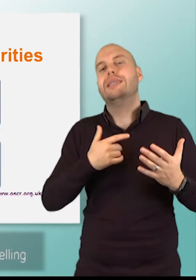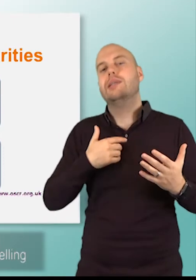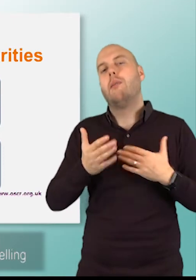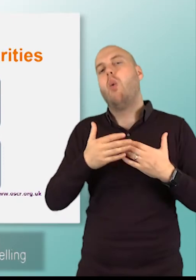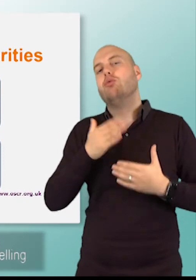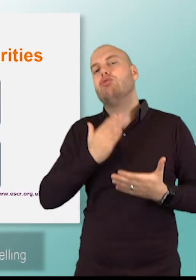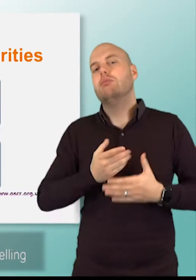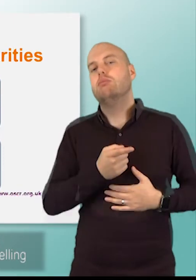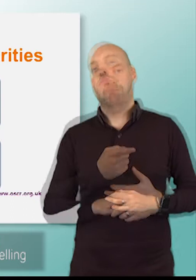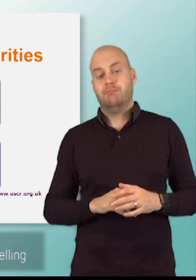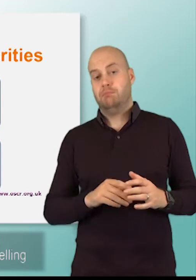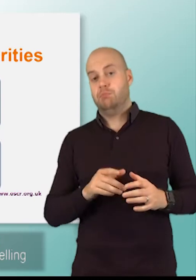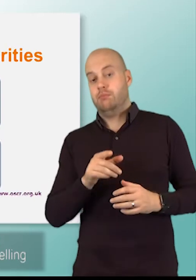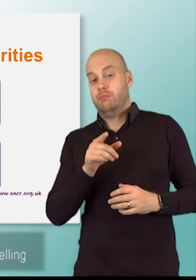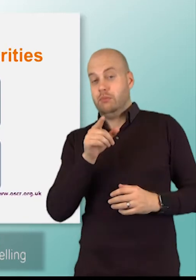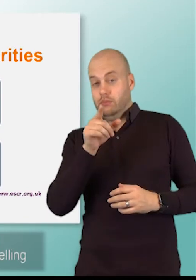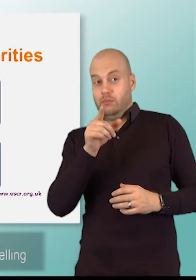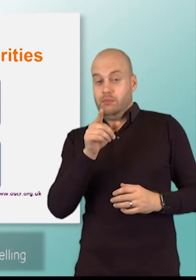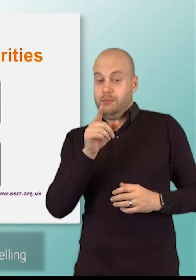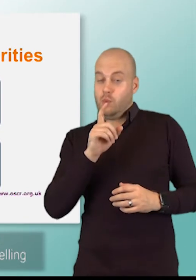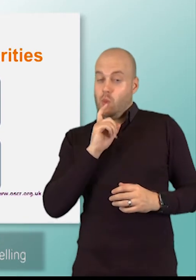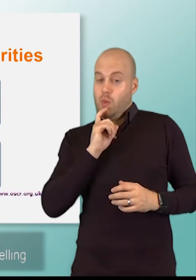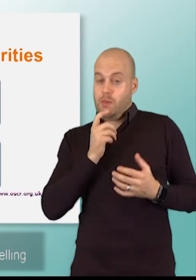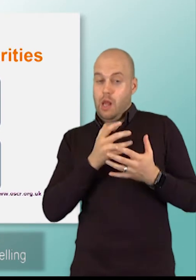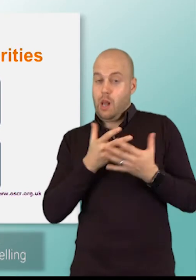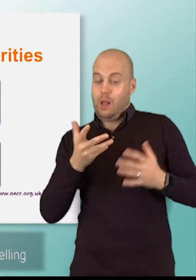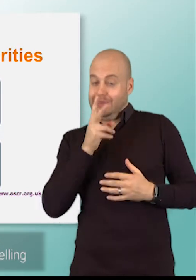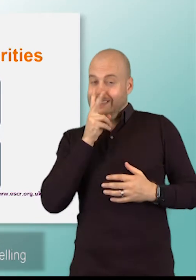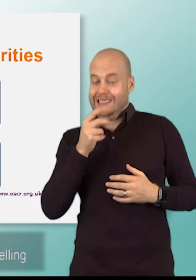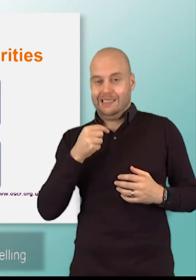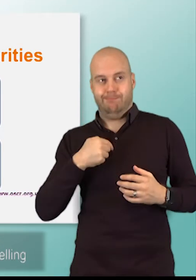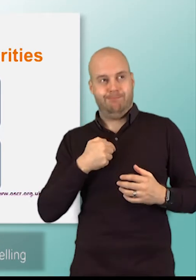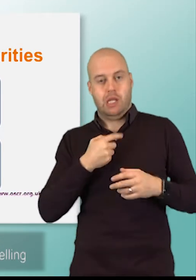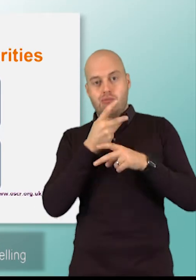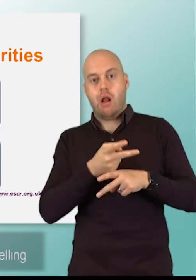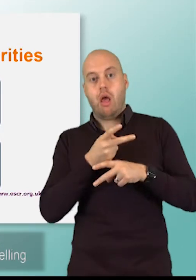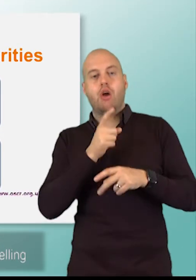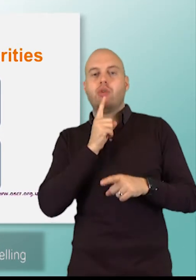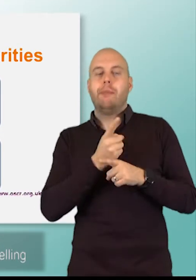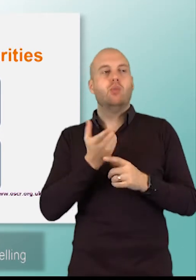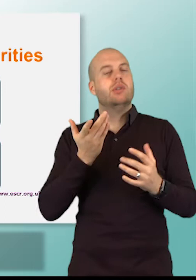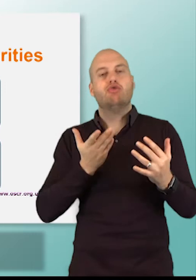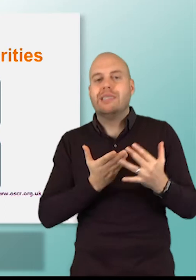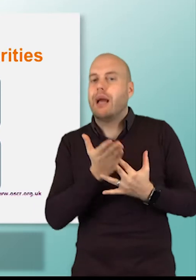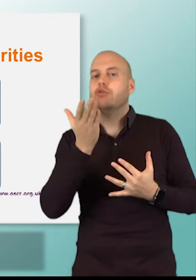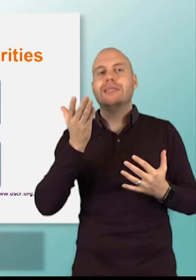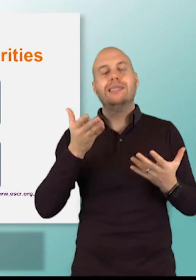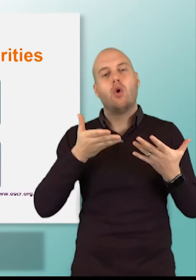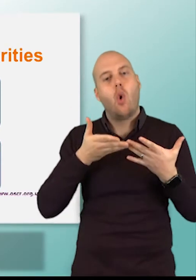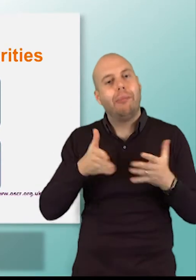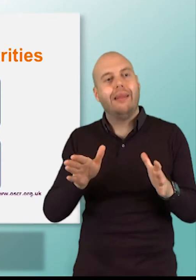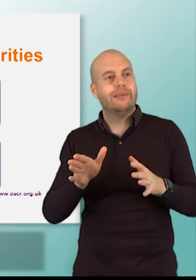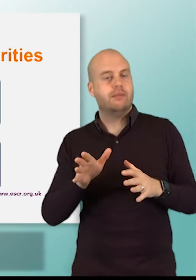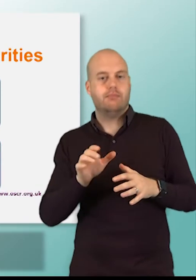hear regulators like us saying a lot about transparency and openness and the importance of telling your story, and you're going to